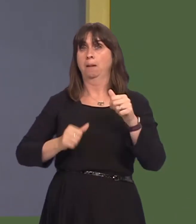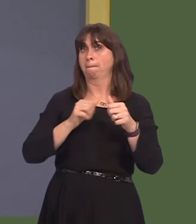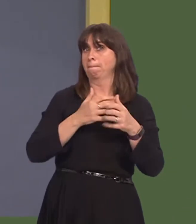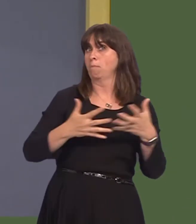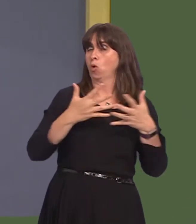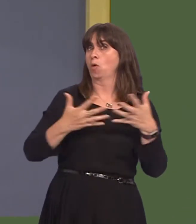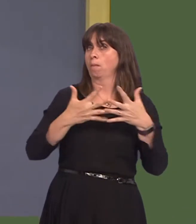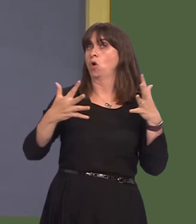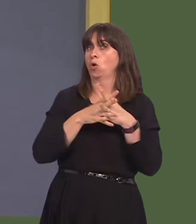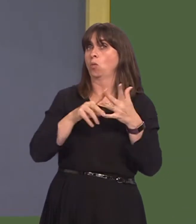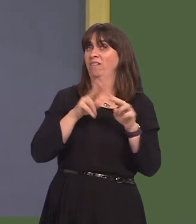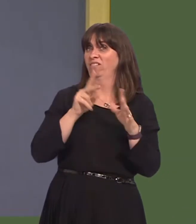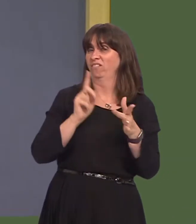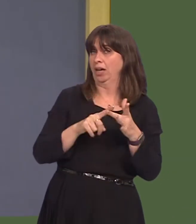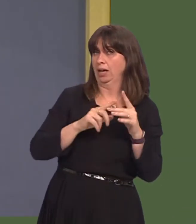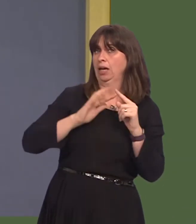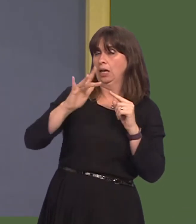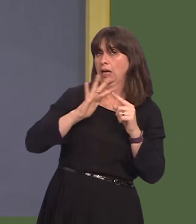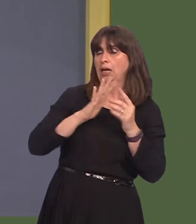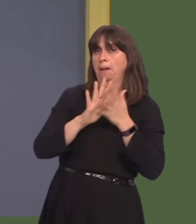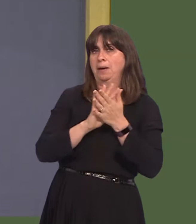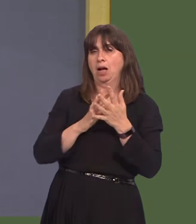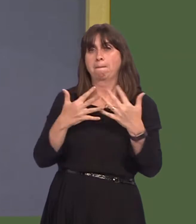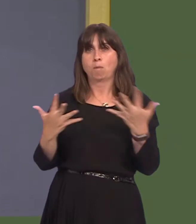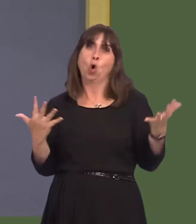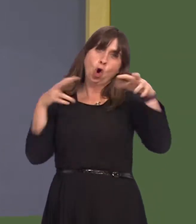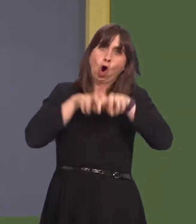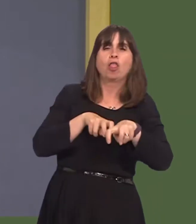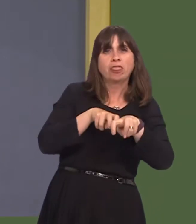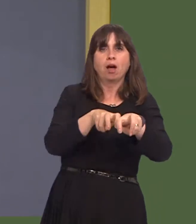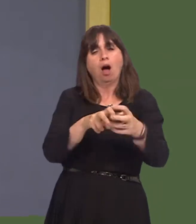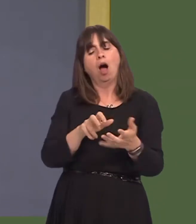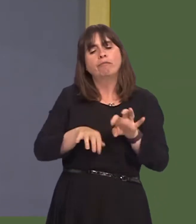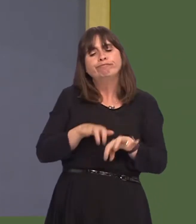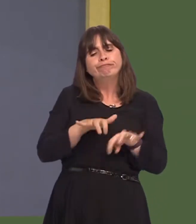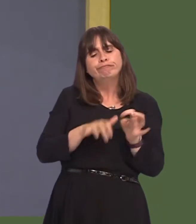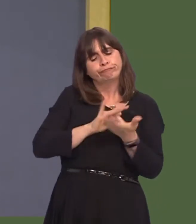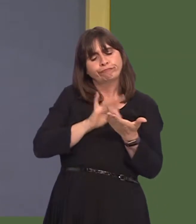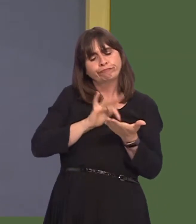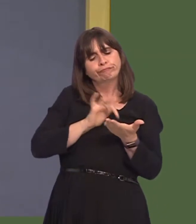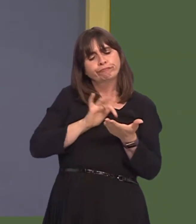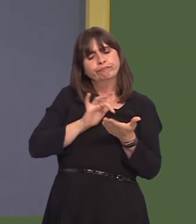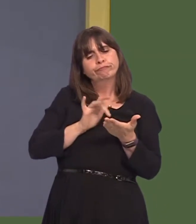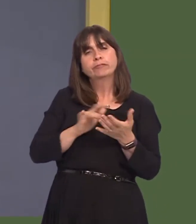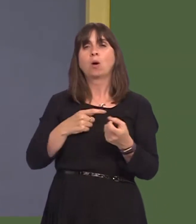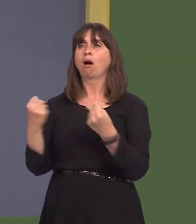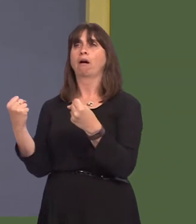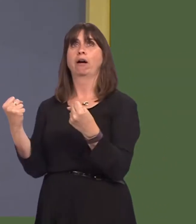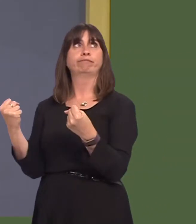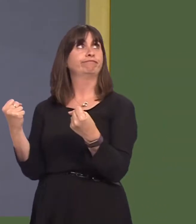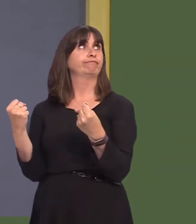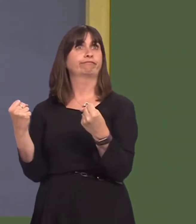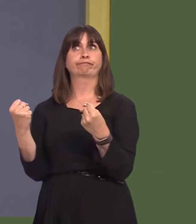trains will encourage more commuters to do the right thing and actually be working while they're travelling rather than sitting in a